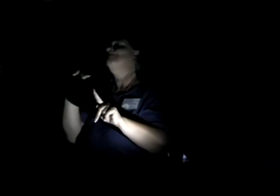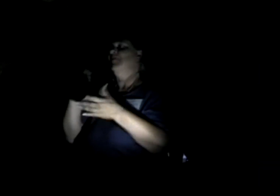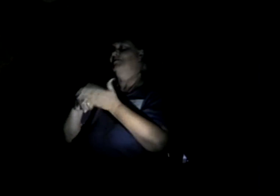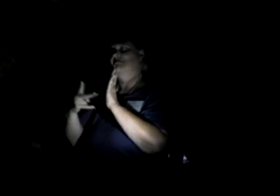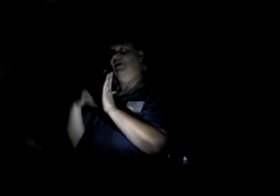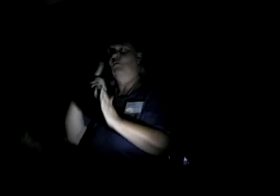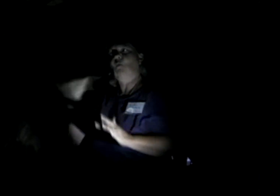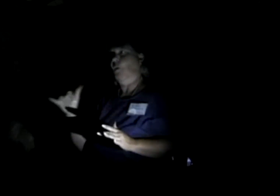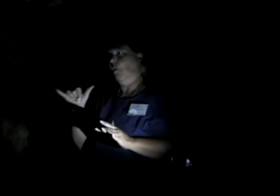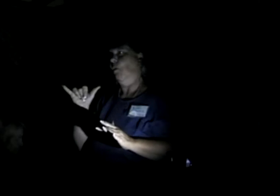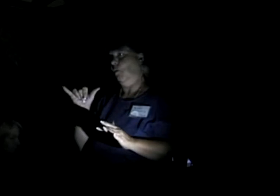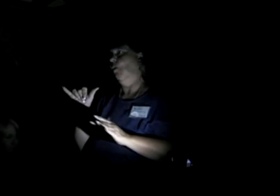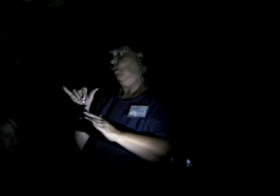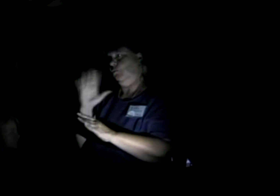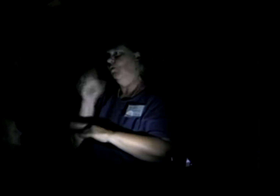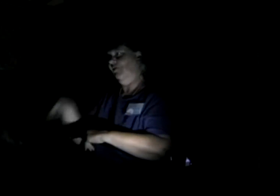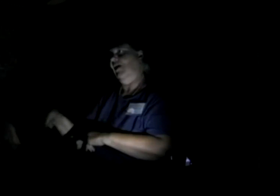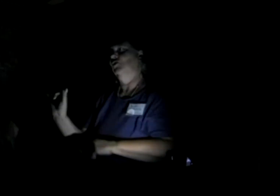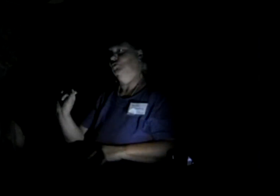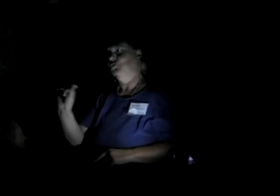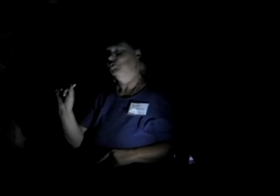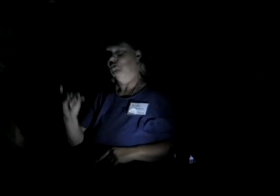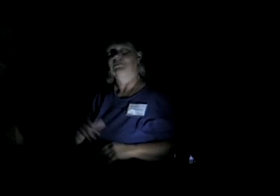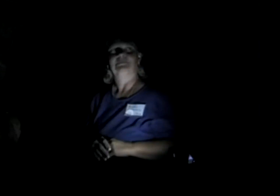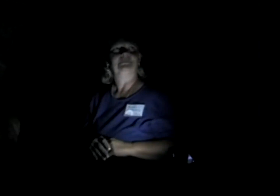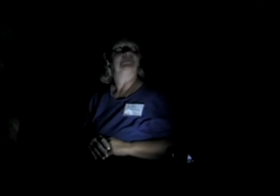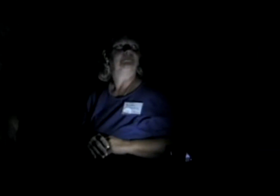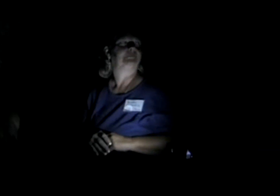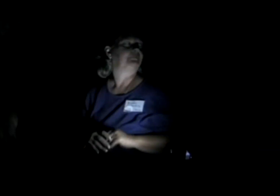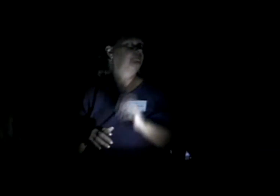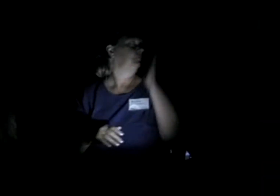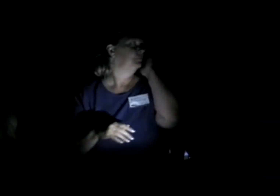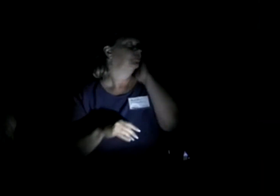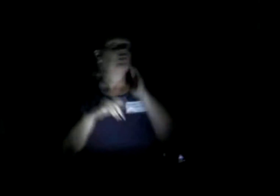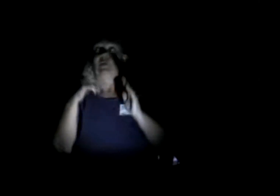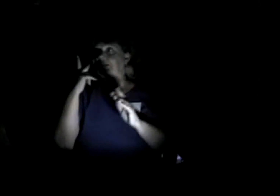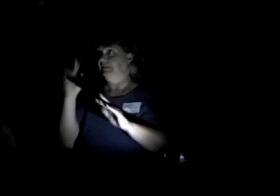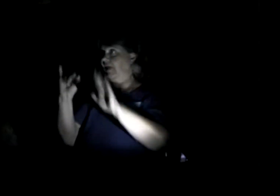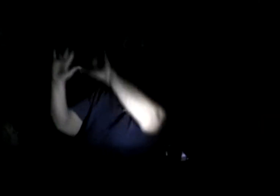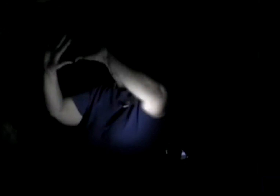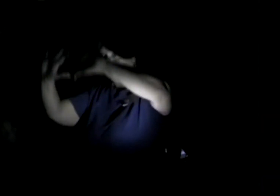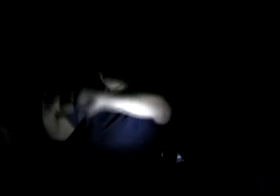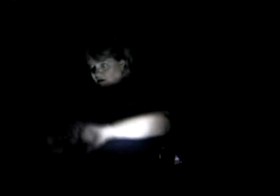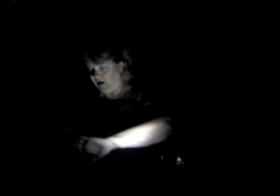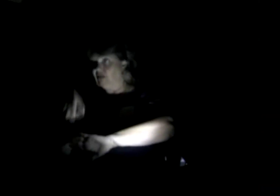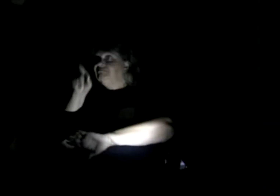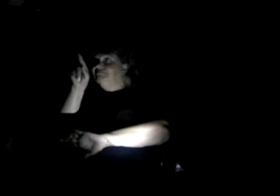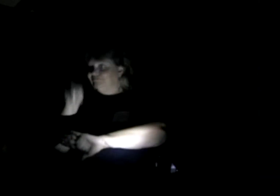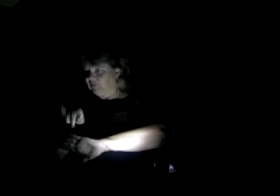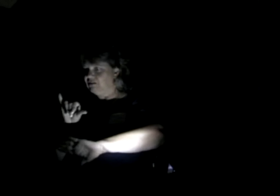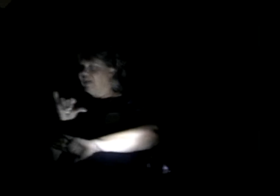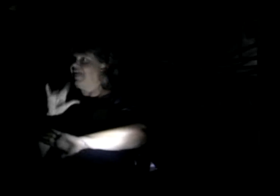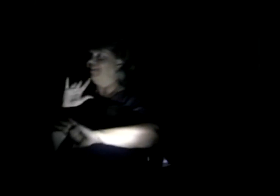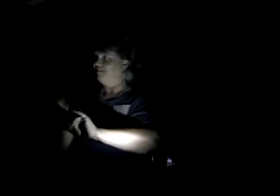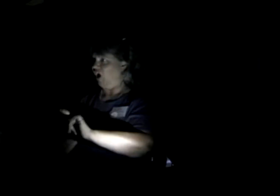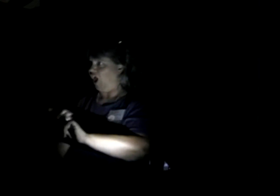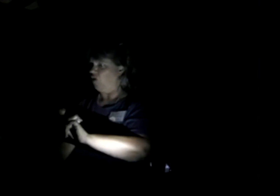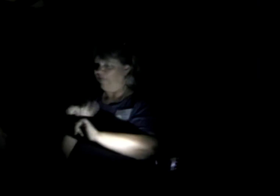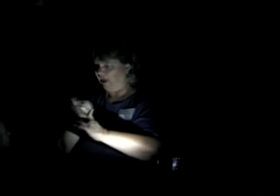other minerals. So when those miners will spot veins like this on the surface, they follow them. Dig down here to the bedrock and branch out in several directions along